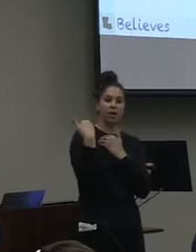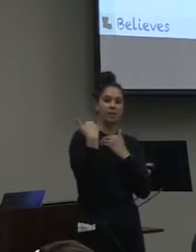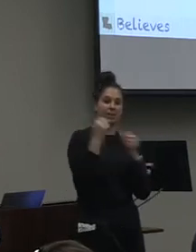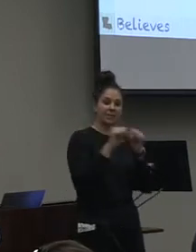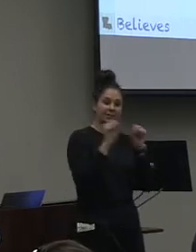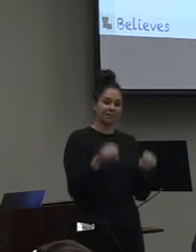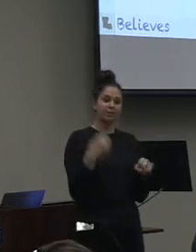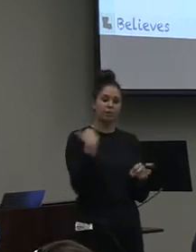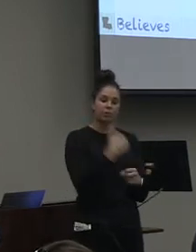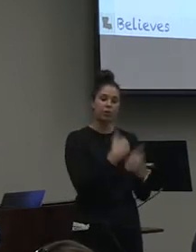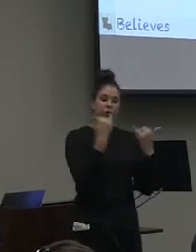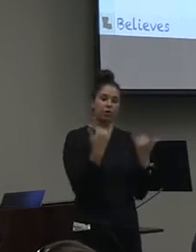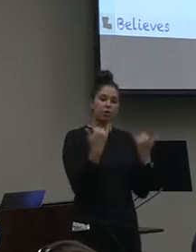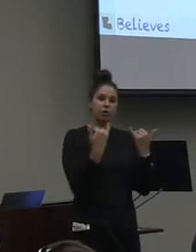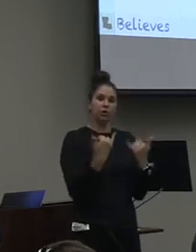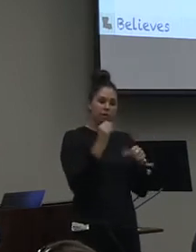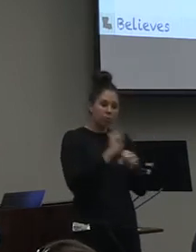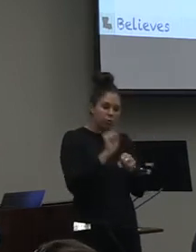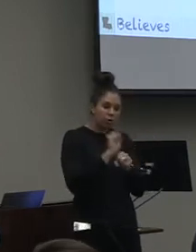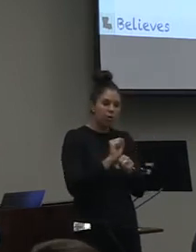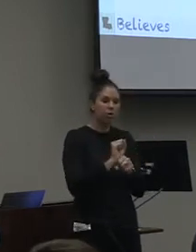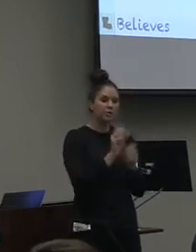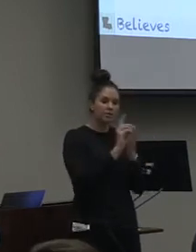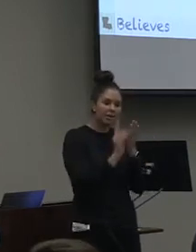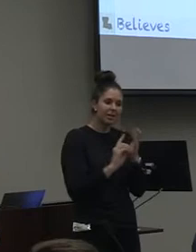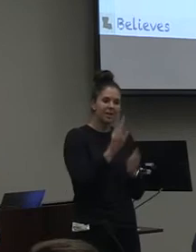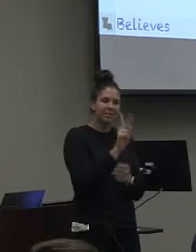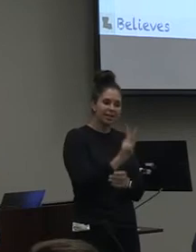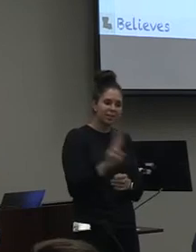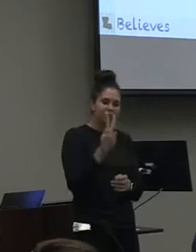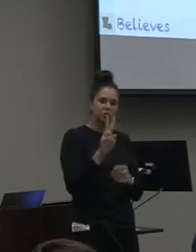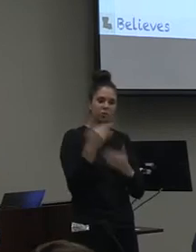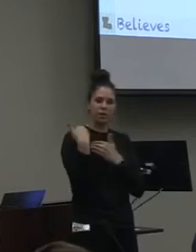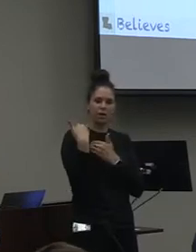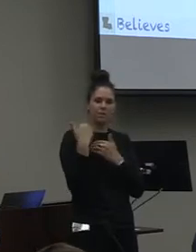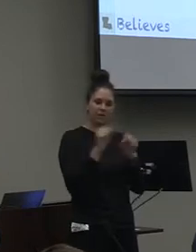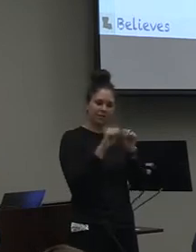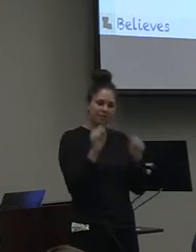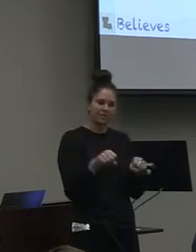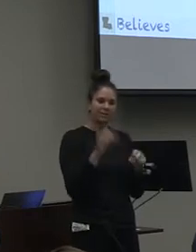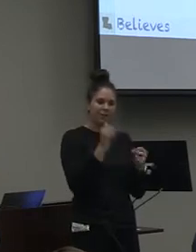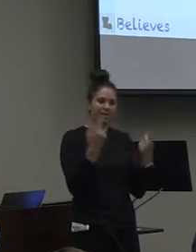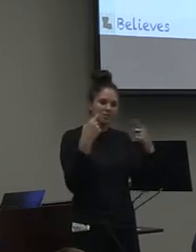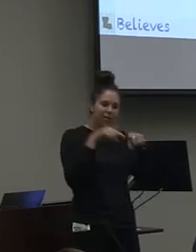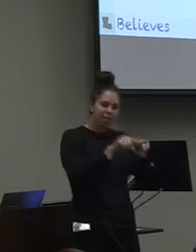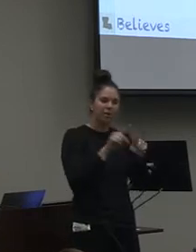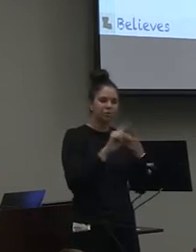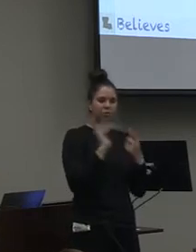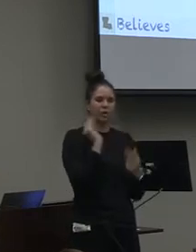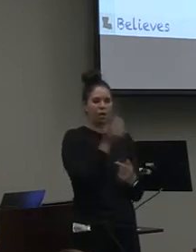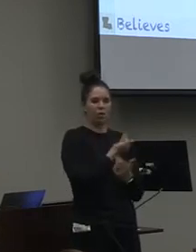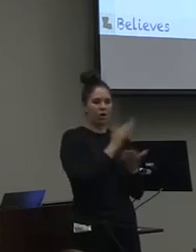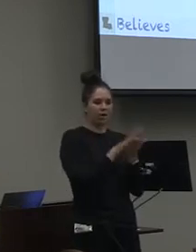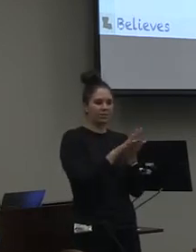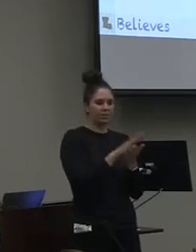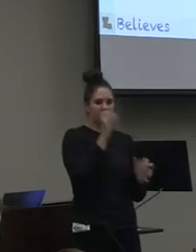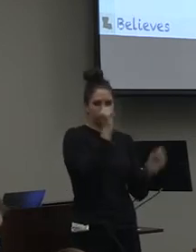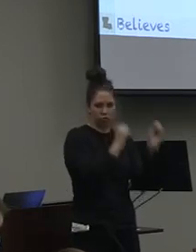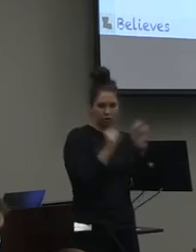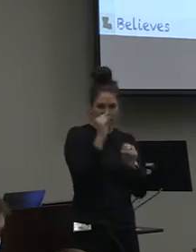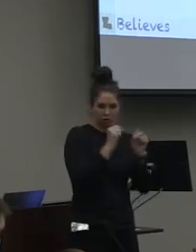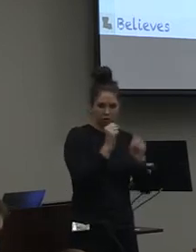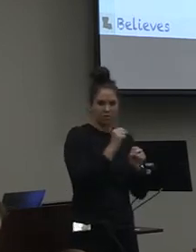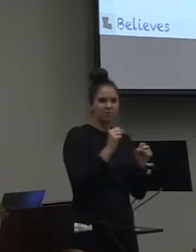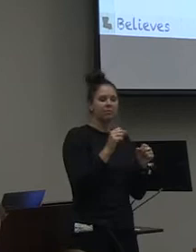currently working on and designing a K-2 accountability system that's aligned to our academic strategy and